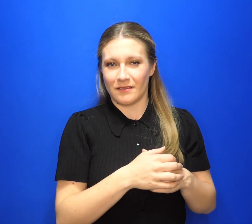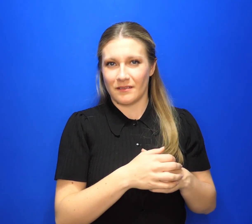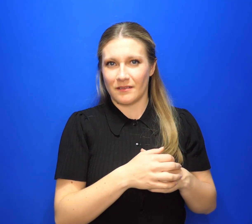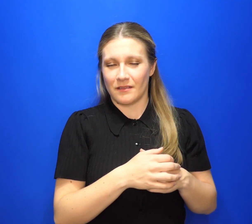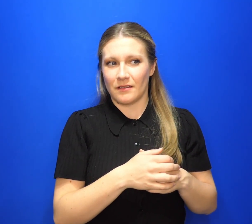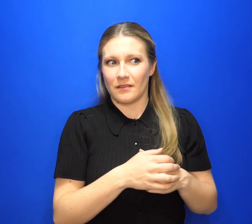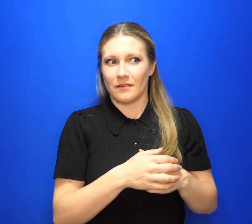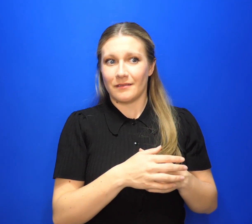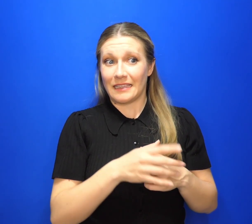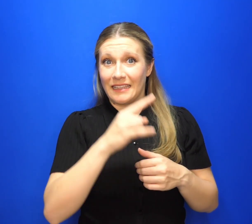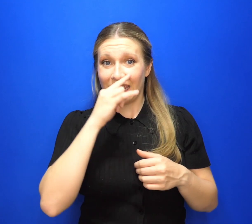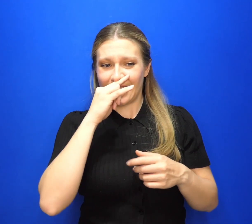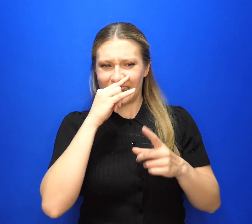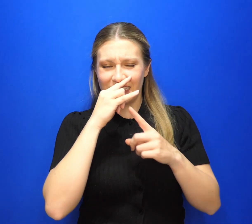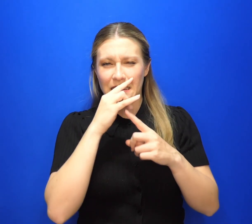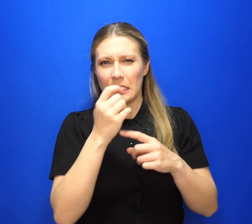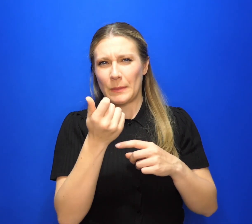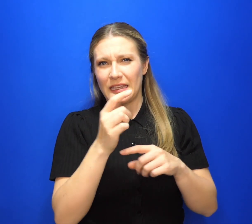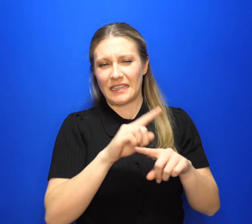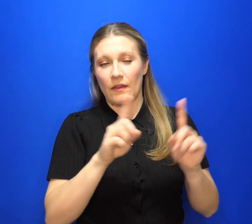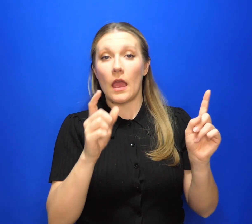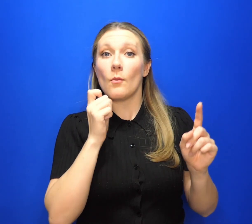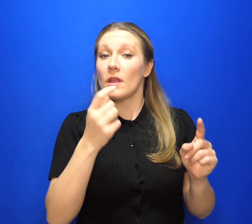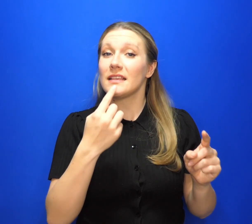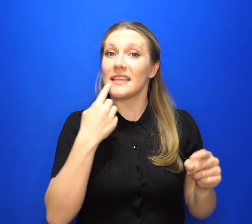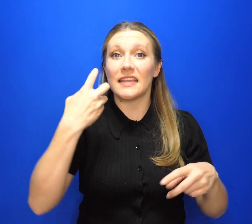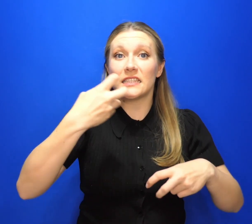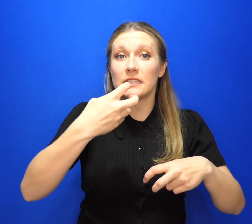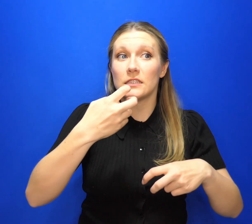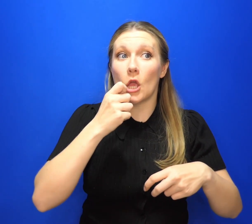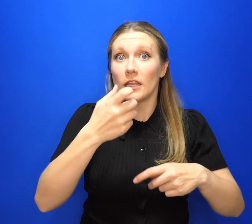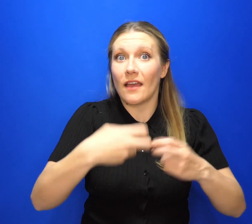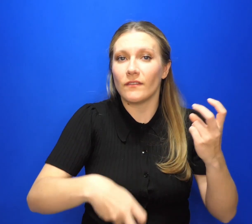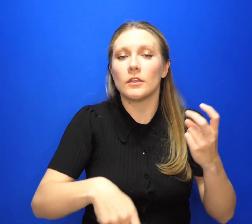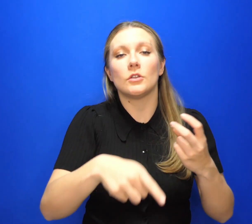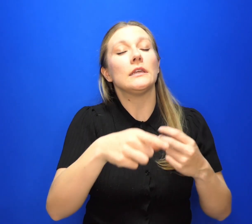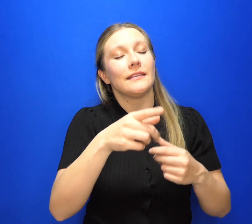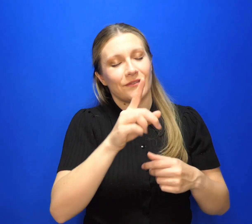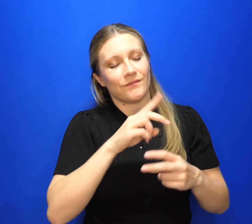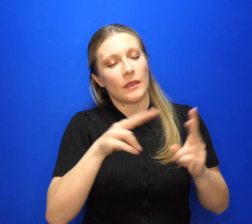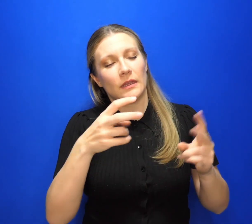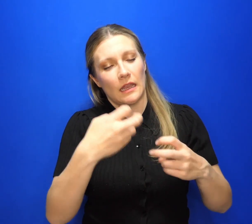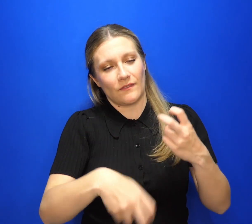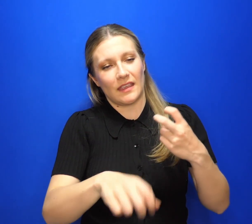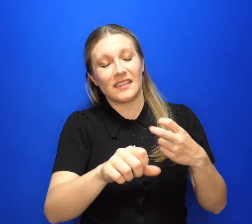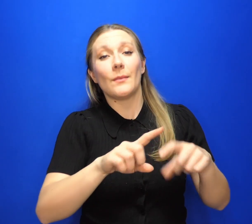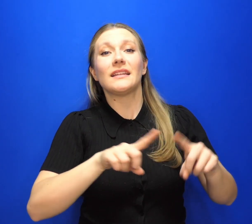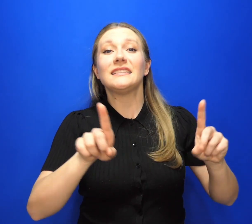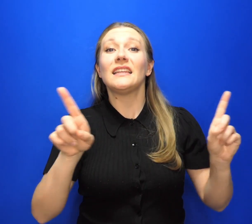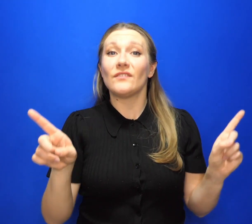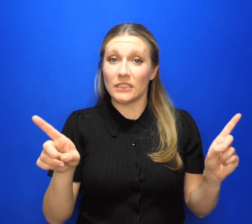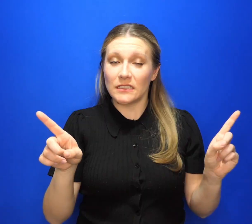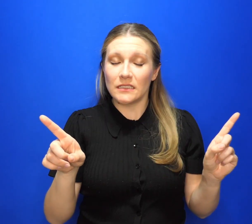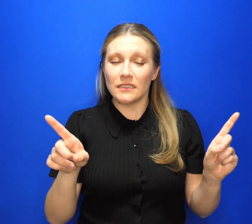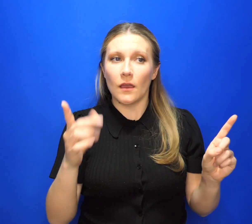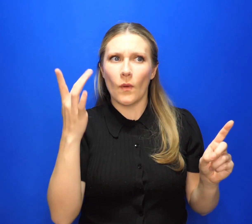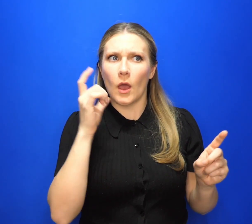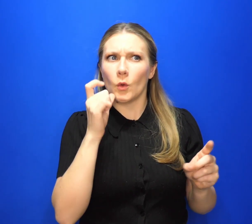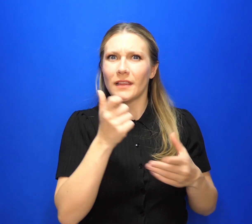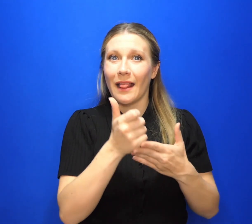kids they're different. I'm not saying that it's not difficult, but it's different because who's helping the child? Right.